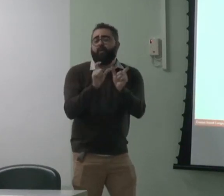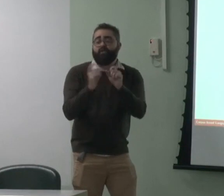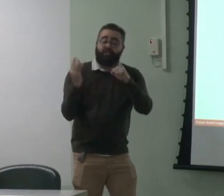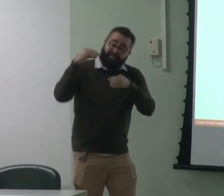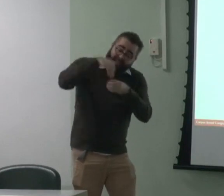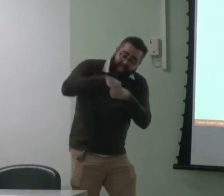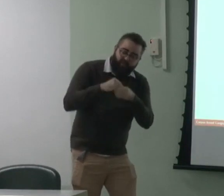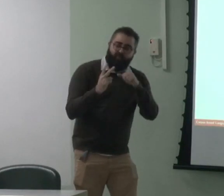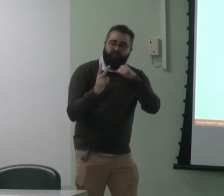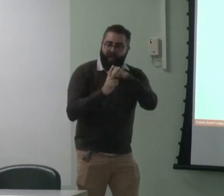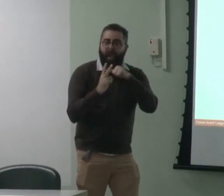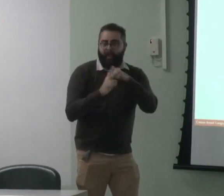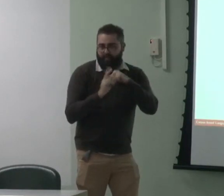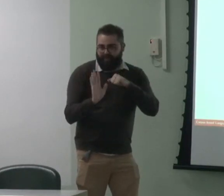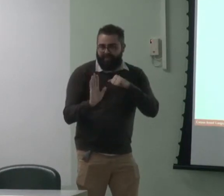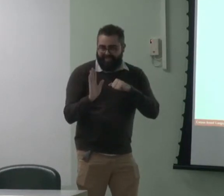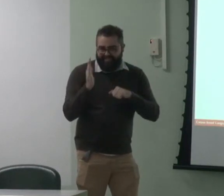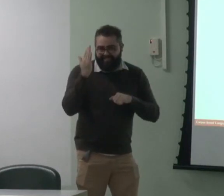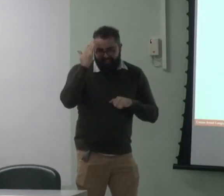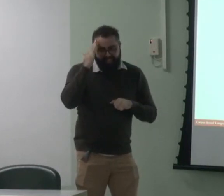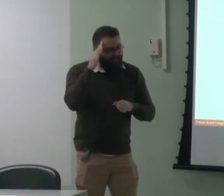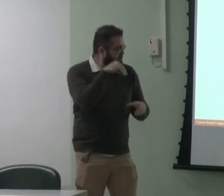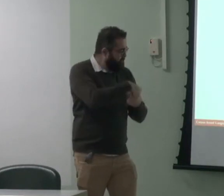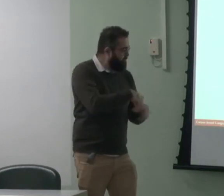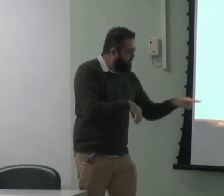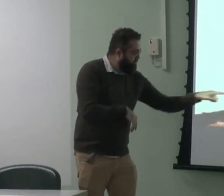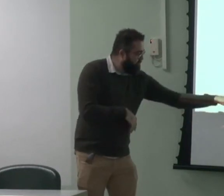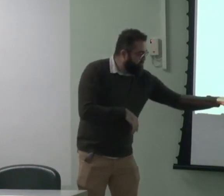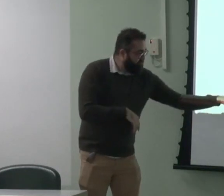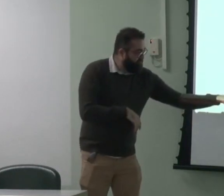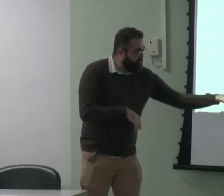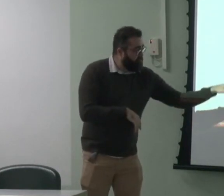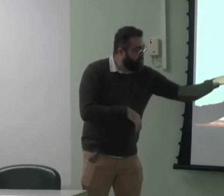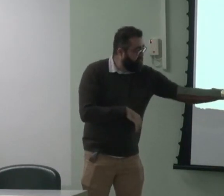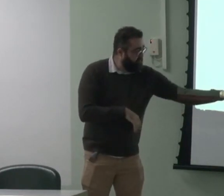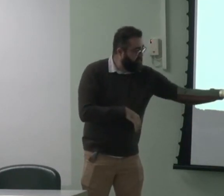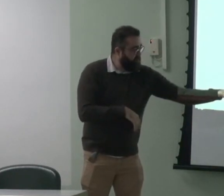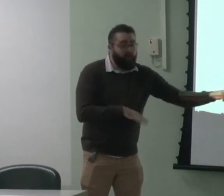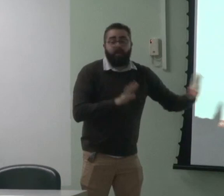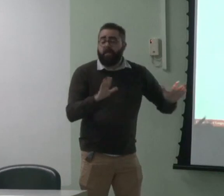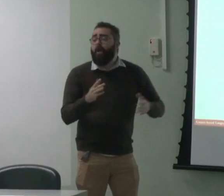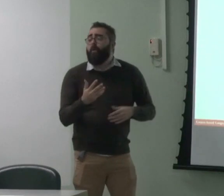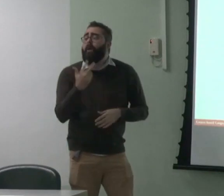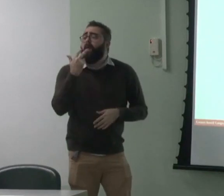So essentially, what is morphology in one language might be